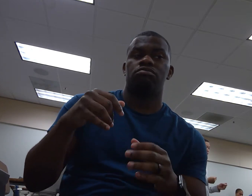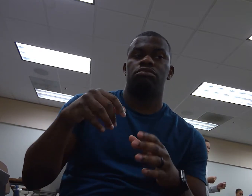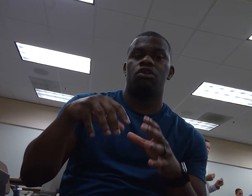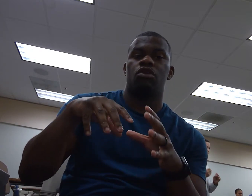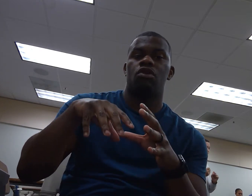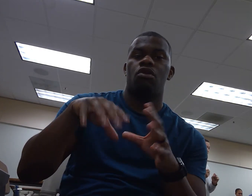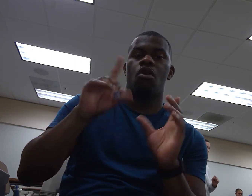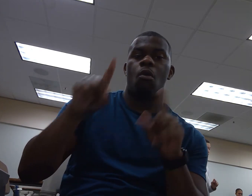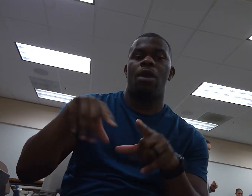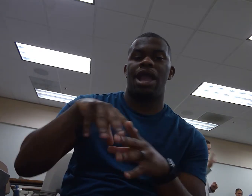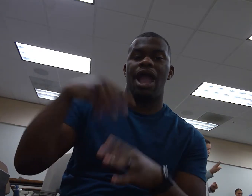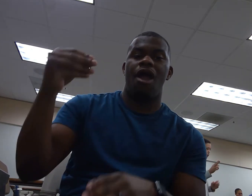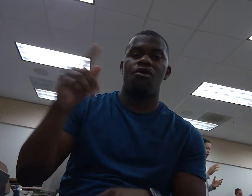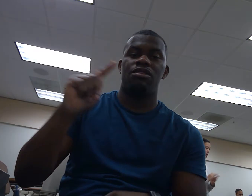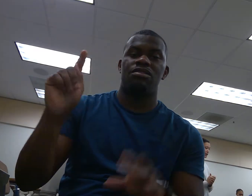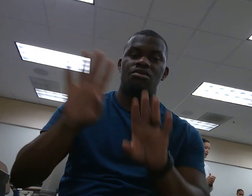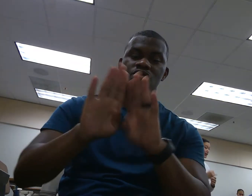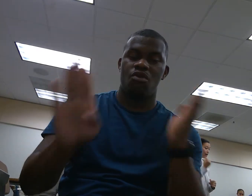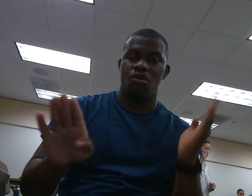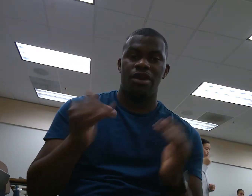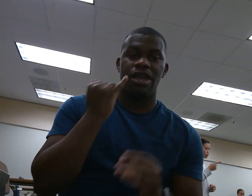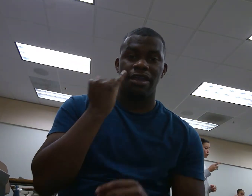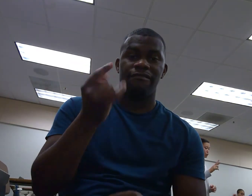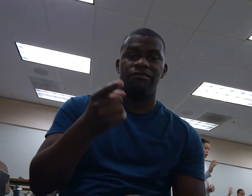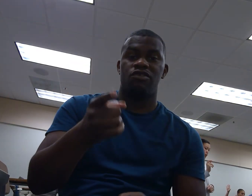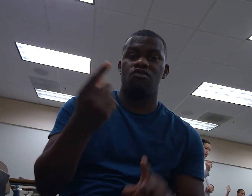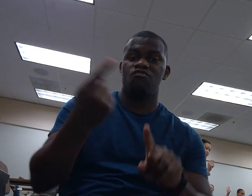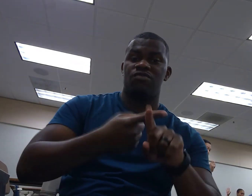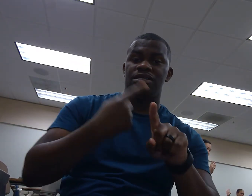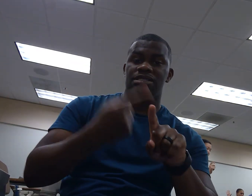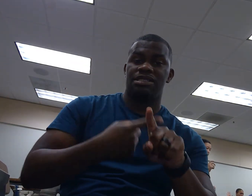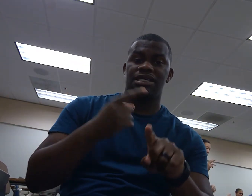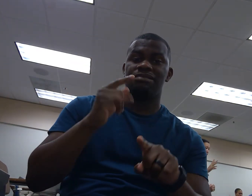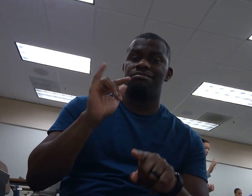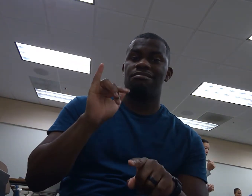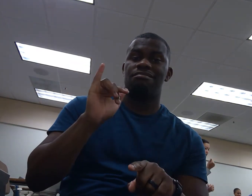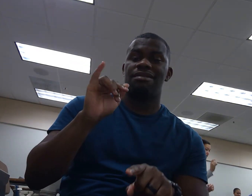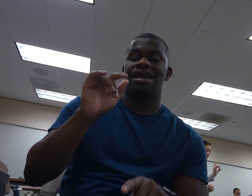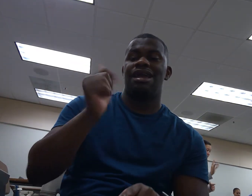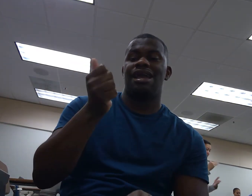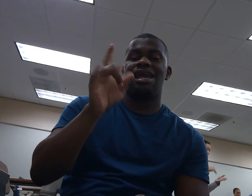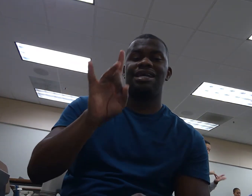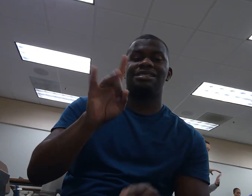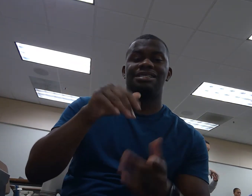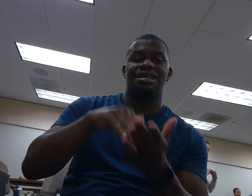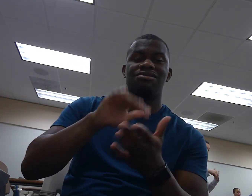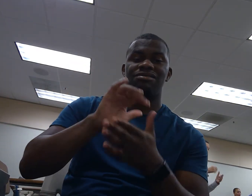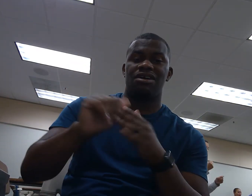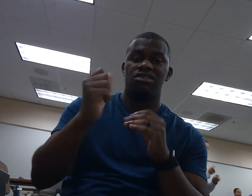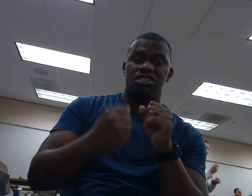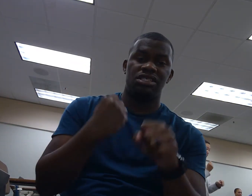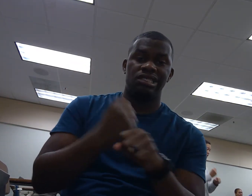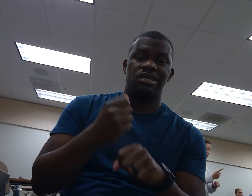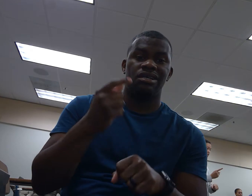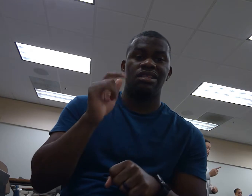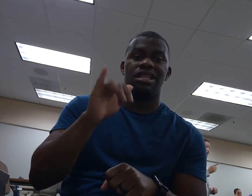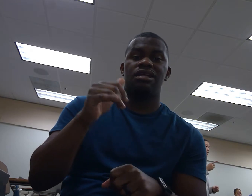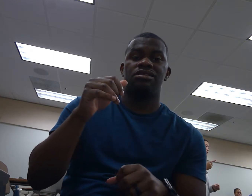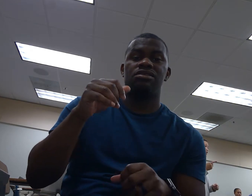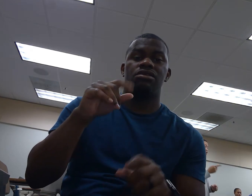that $18,000 a year, that's just going out the door. That's the what you have to pay for the benefit of living in this